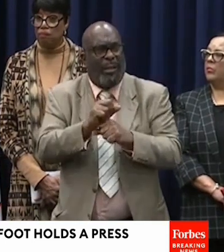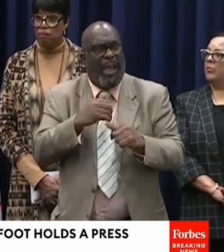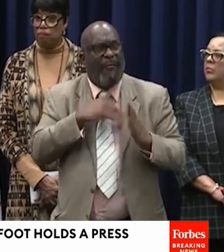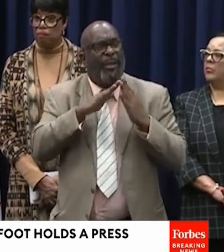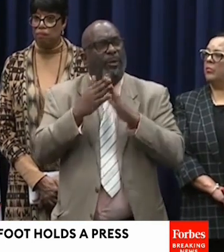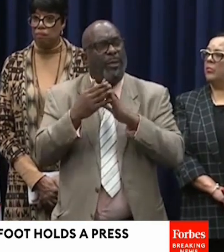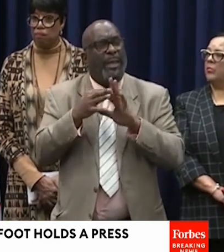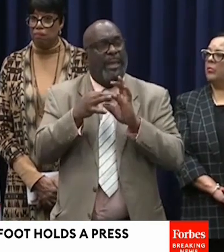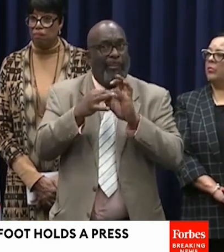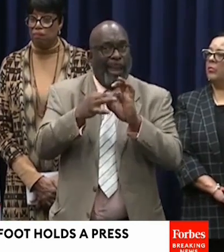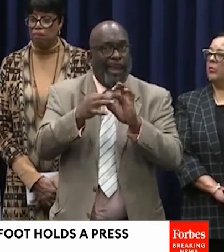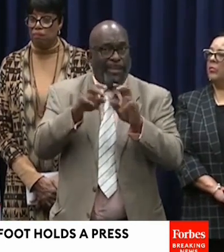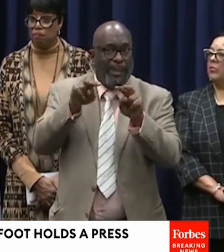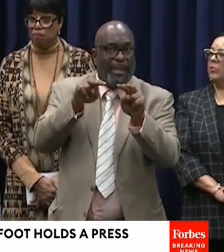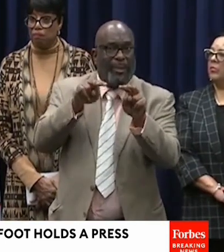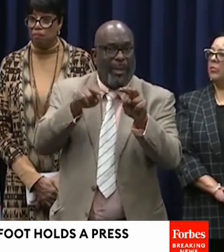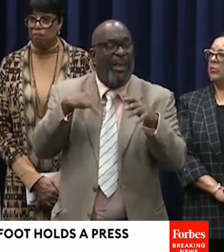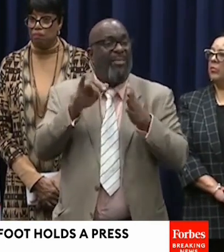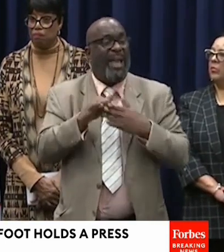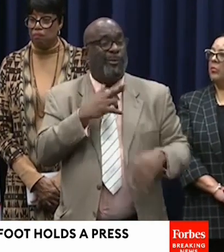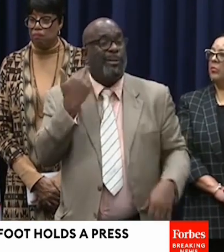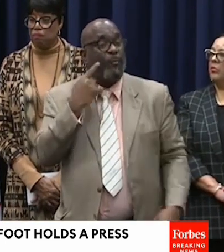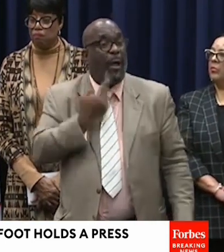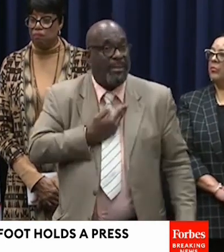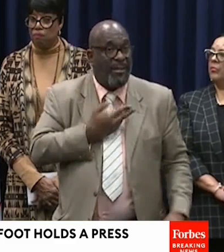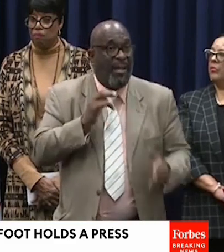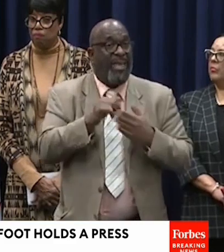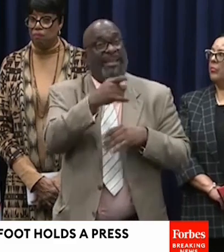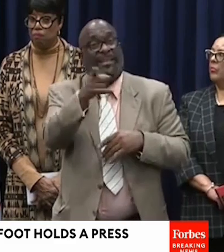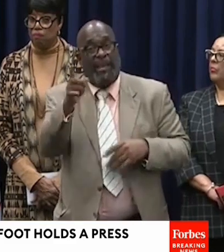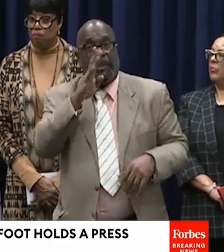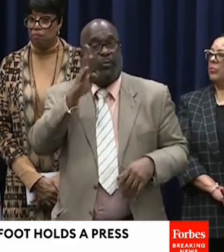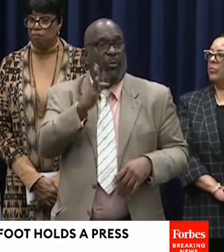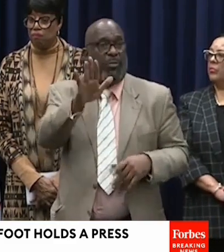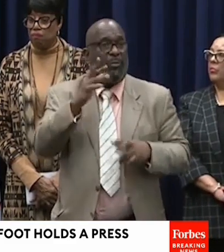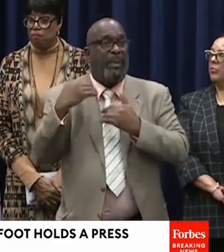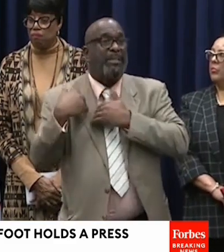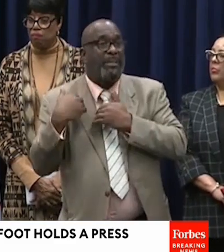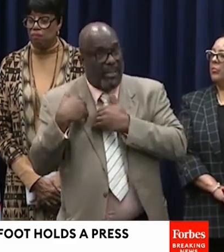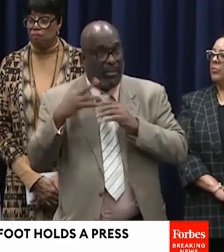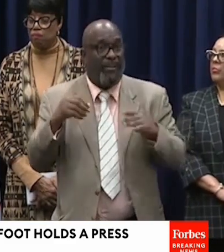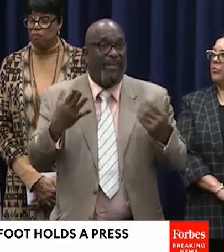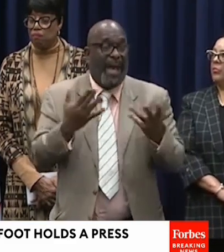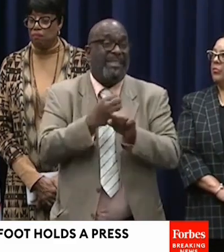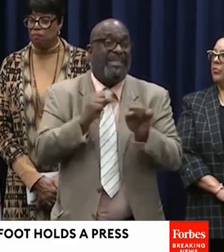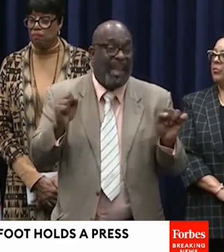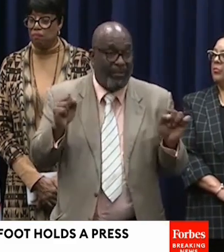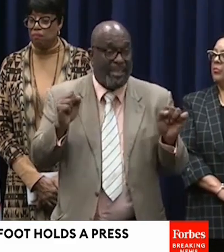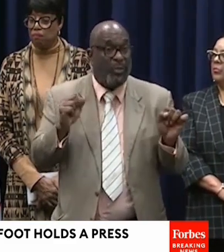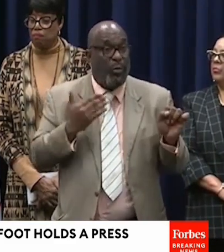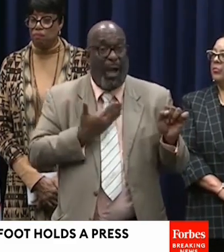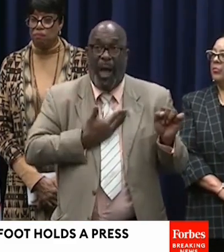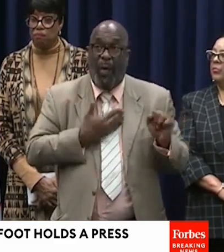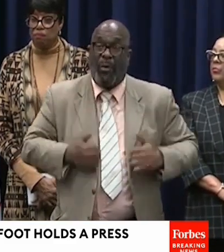community-based monitoring, that is a danger to us. That is them shirking their responsibility to provide safety to our